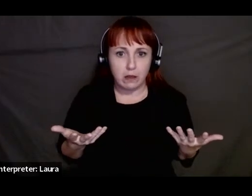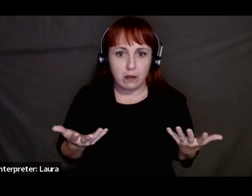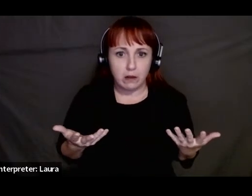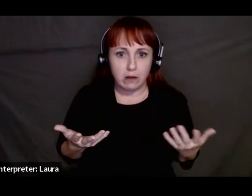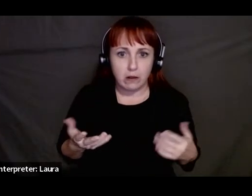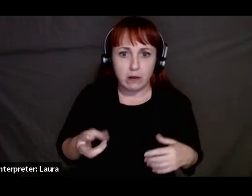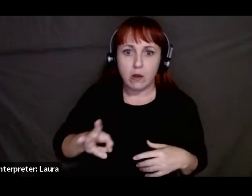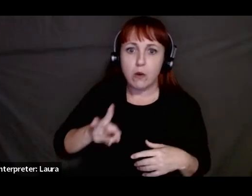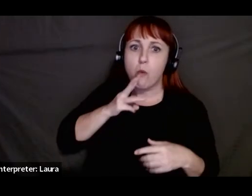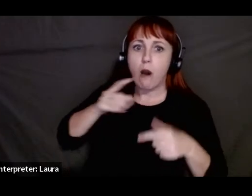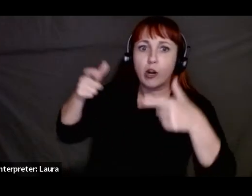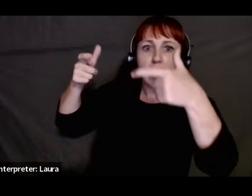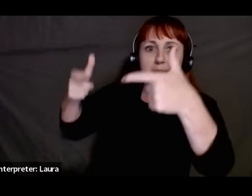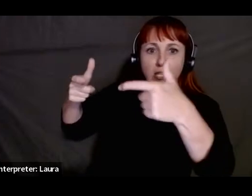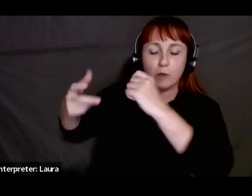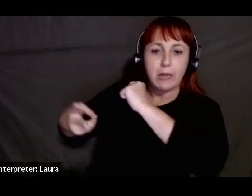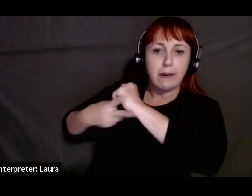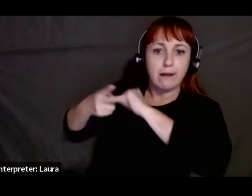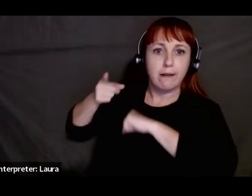to water catchment camps?